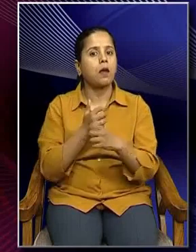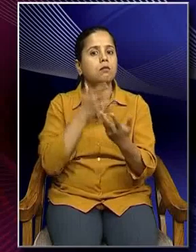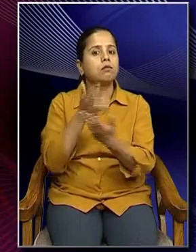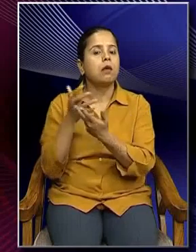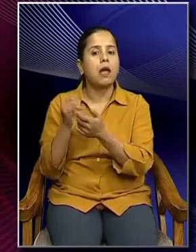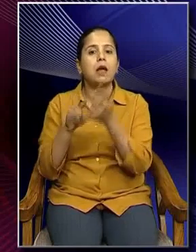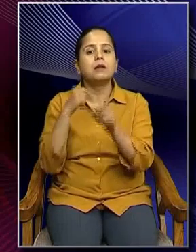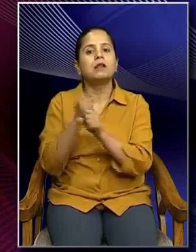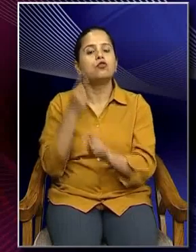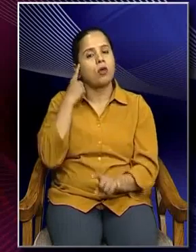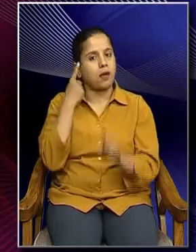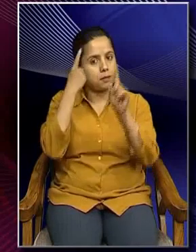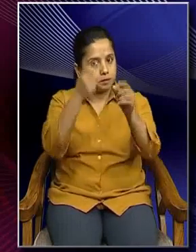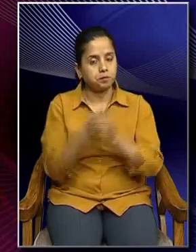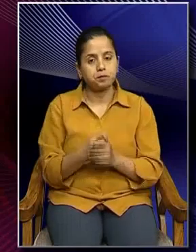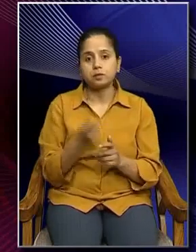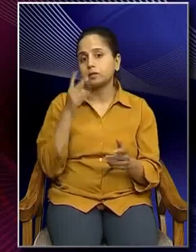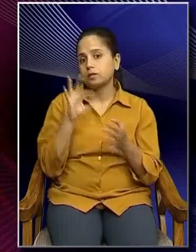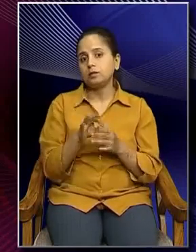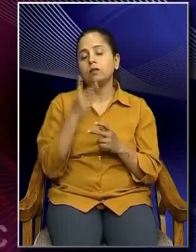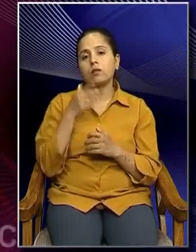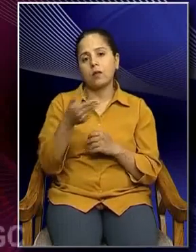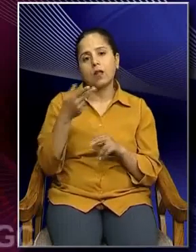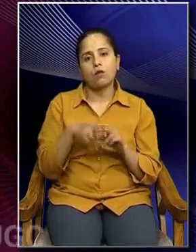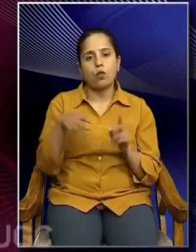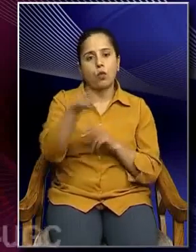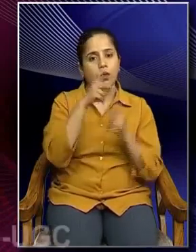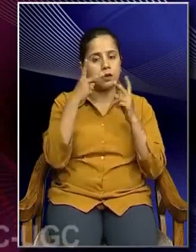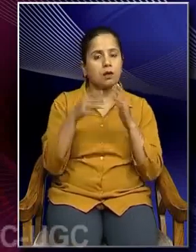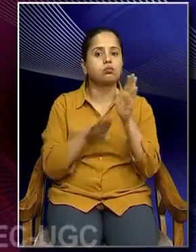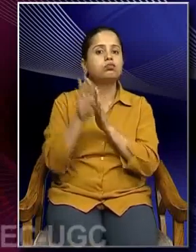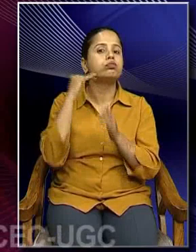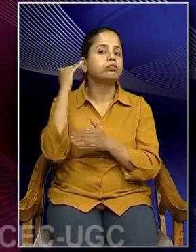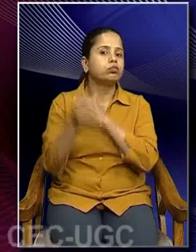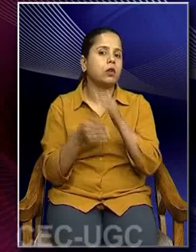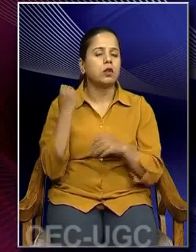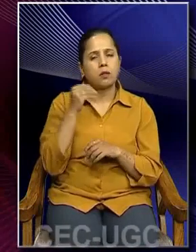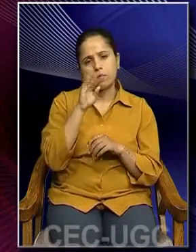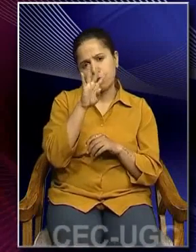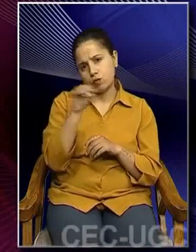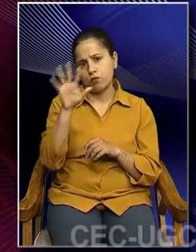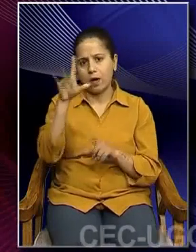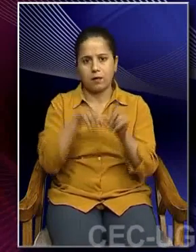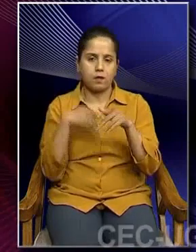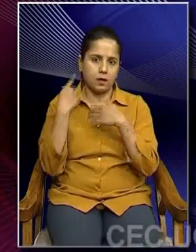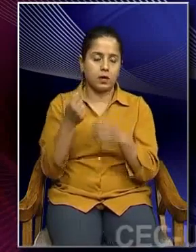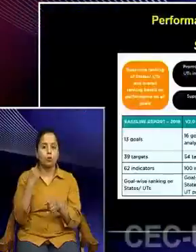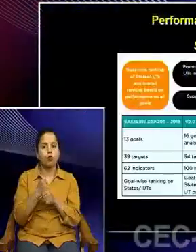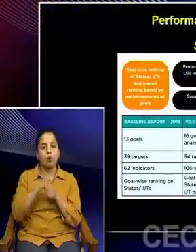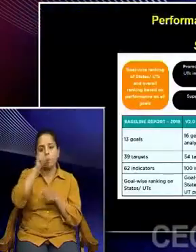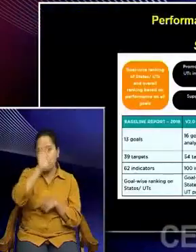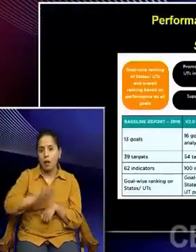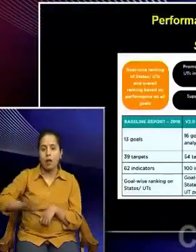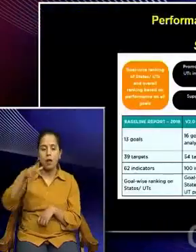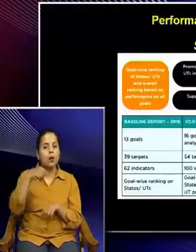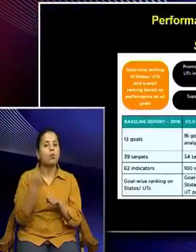agenda. And so this way, if you look at the progress in the last 4 to 5 years, Government of India has